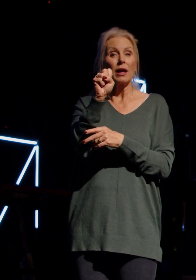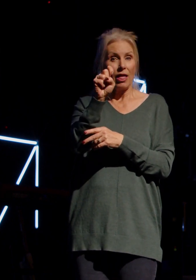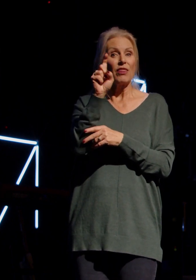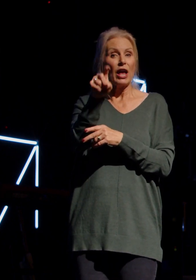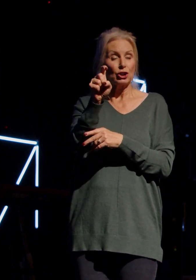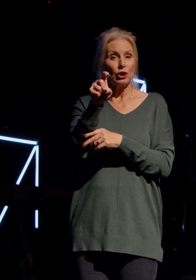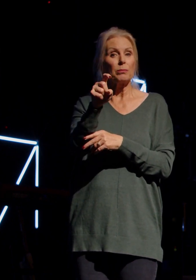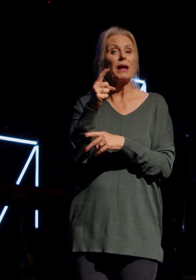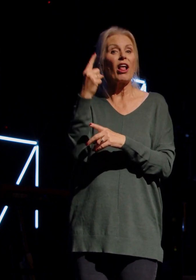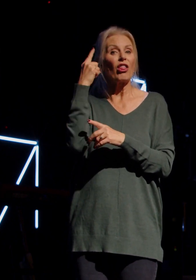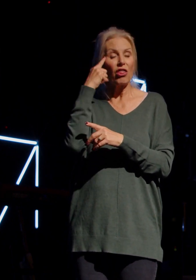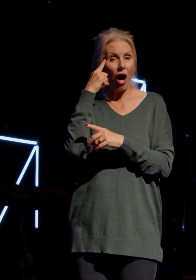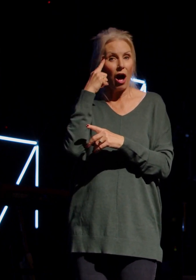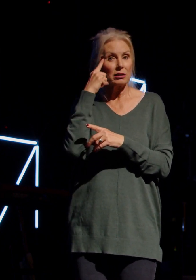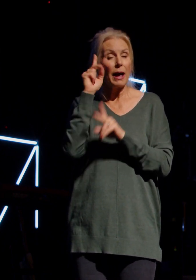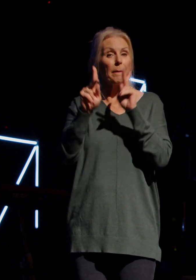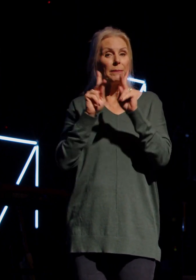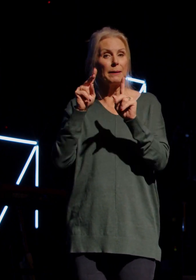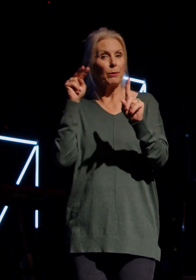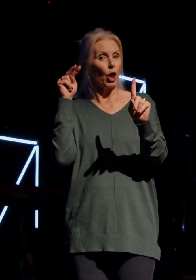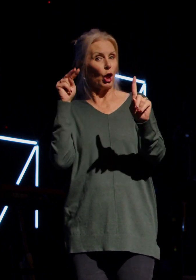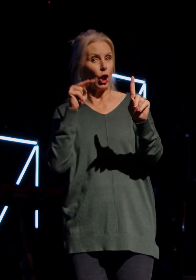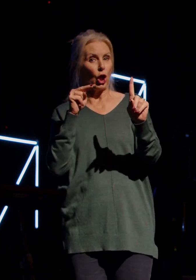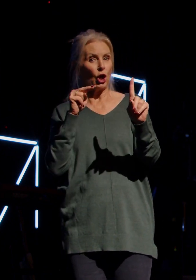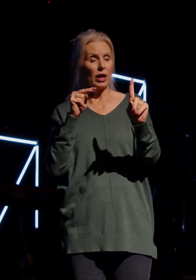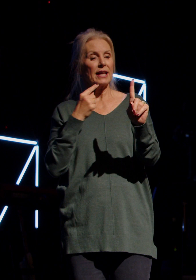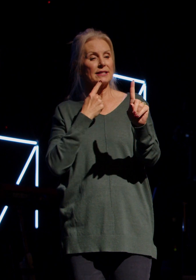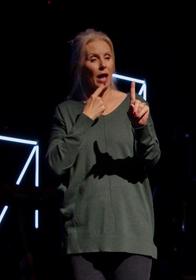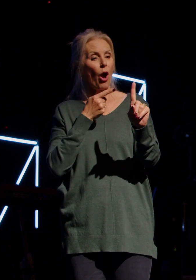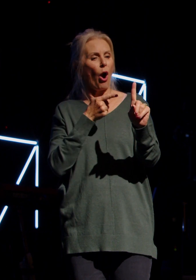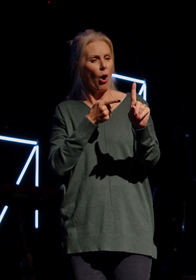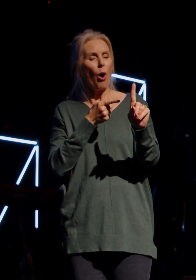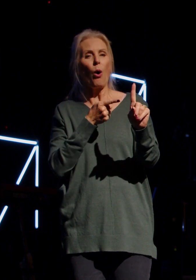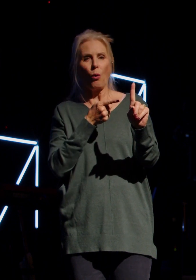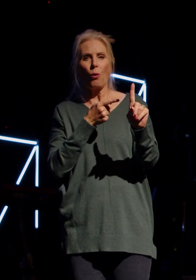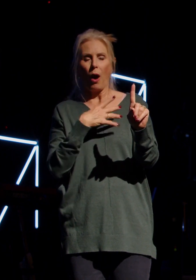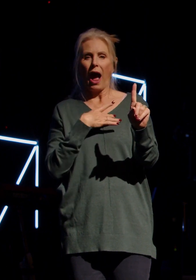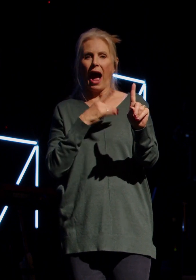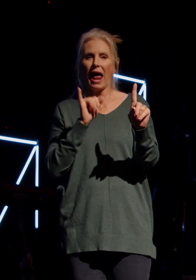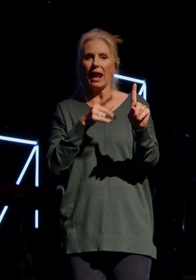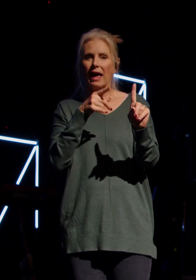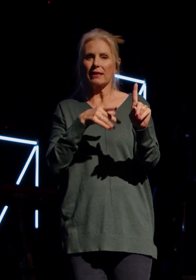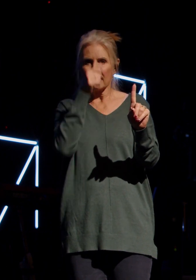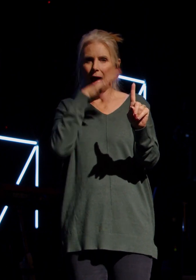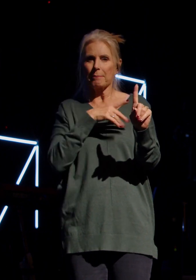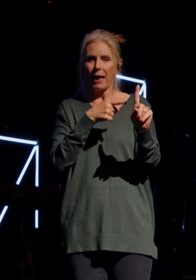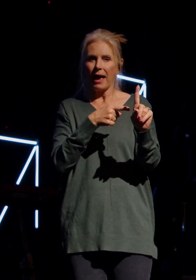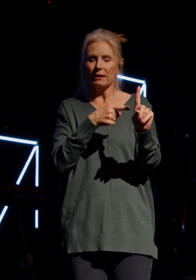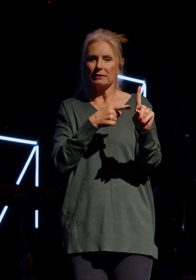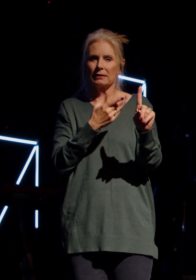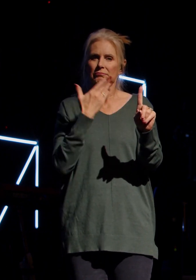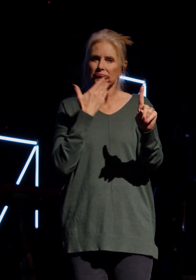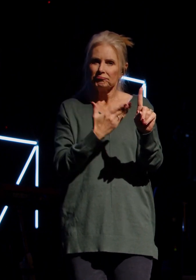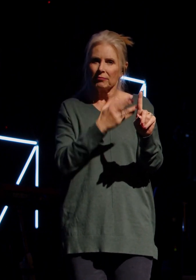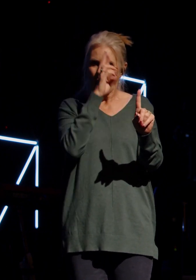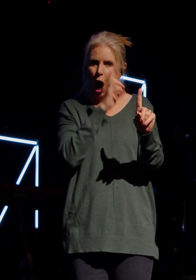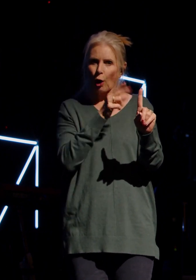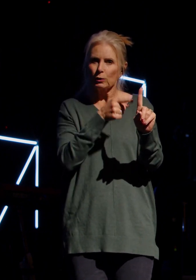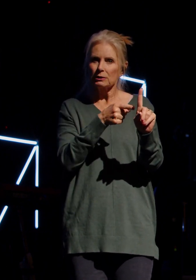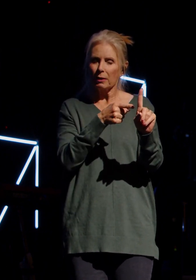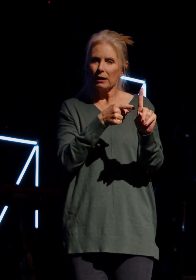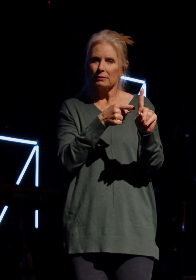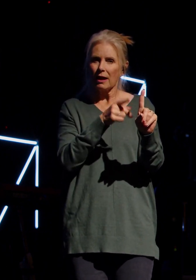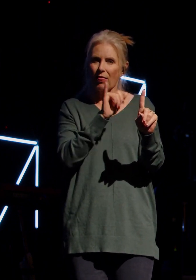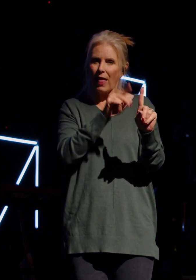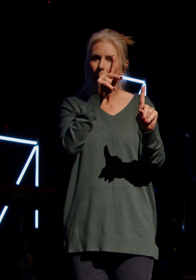thought well of by outsiders. That people who aren't Christians should be like, wow, actually, that's a solid guy. It's a